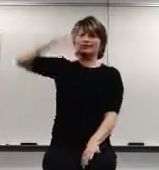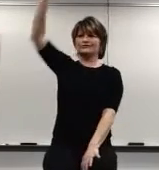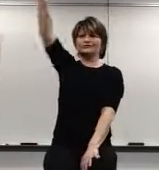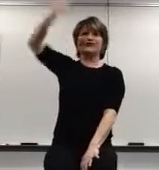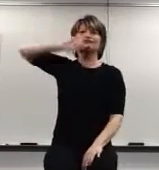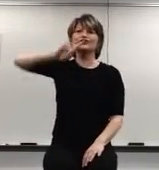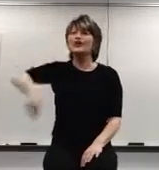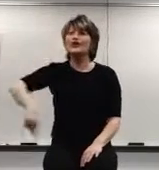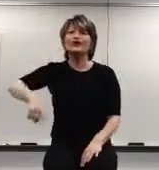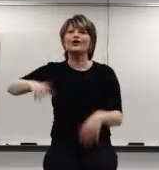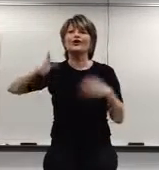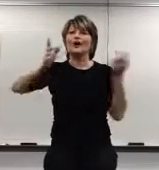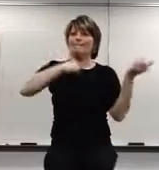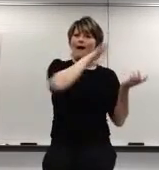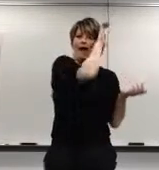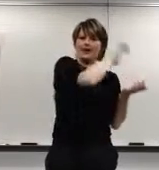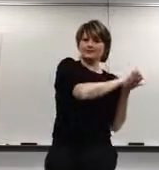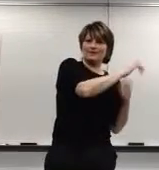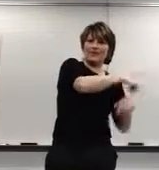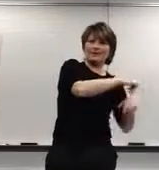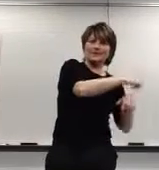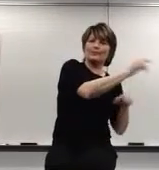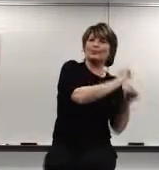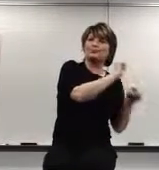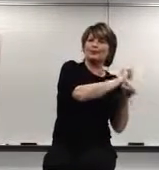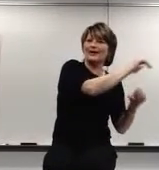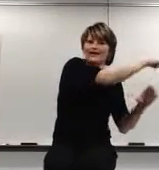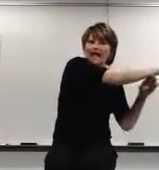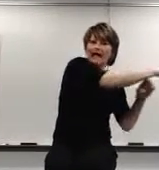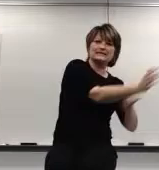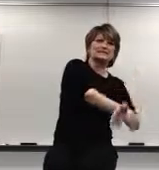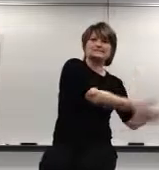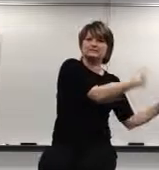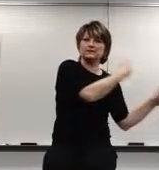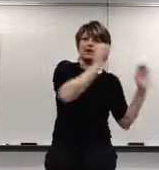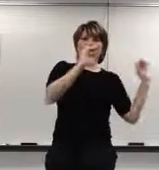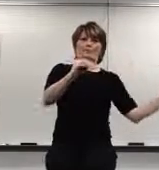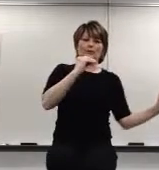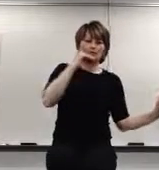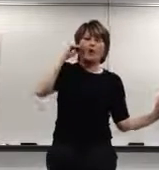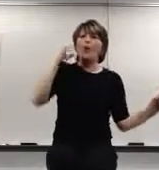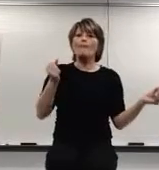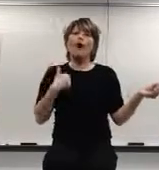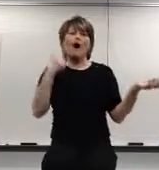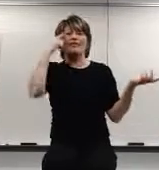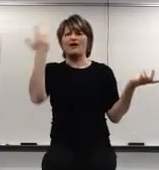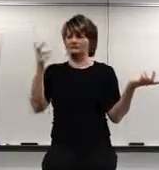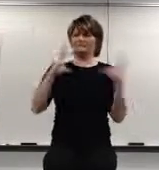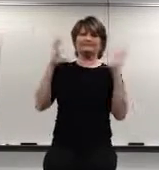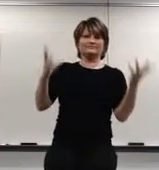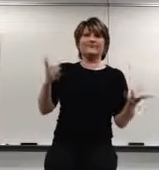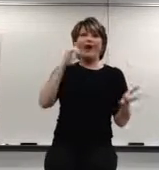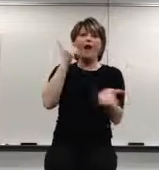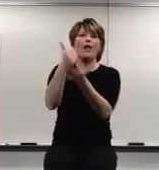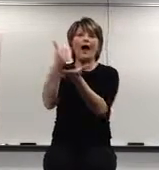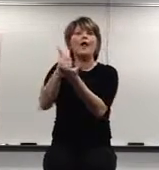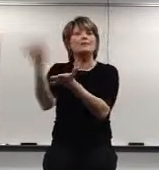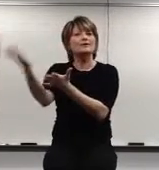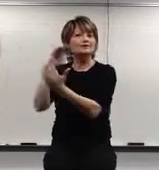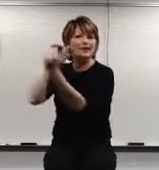hall beforehand?" I volunteered. I said, "Fine, sure." So my husband at the time was working at night, so he couldn't go. So he went home. So I thought, fine,